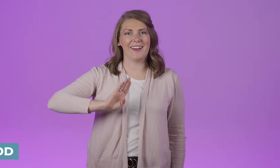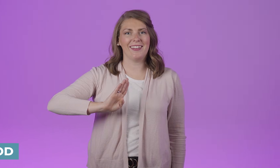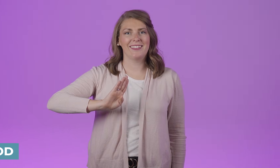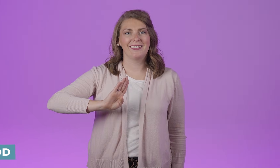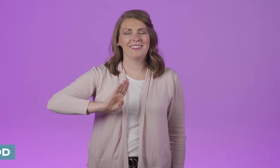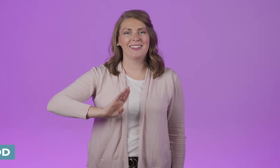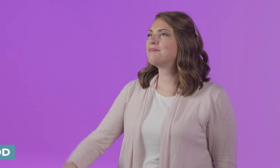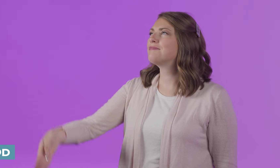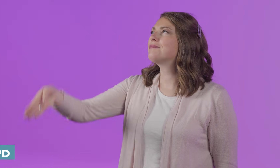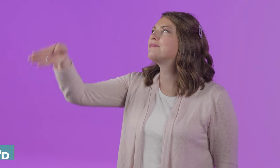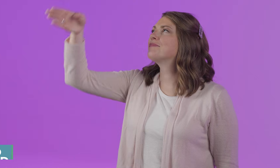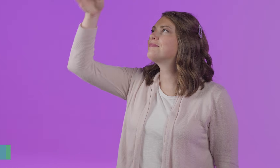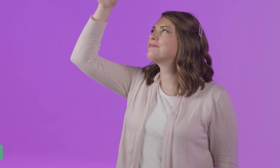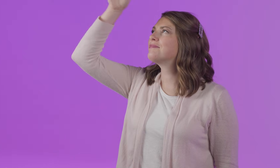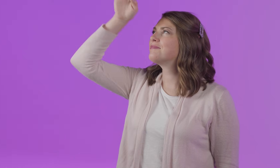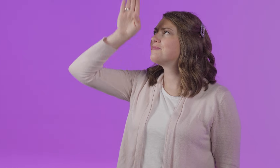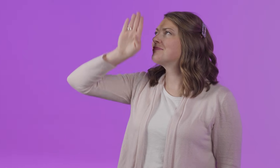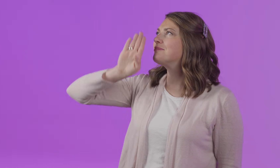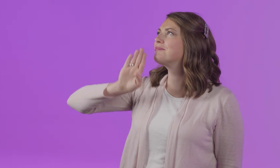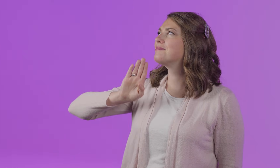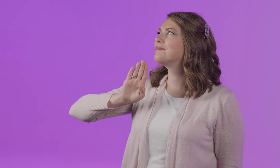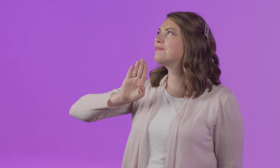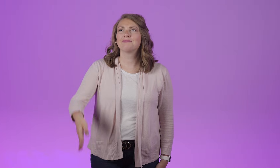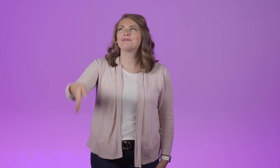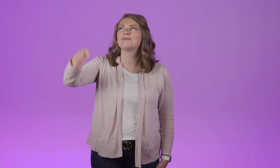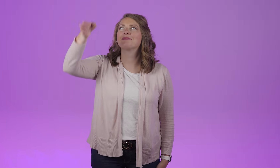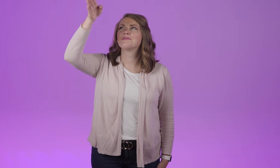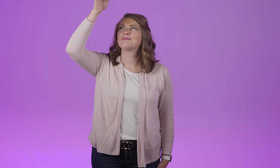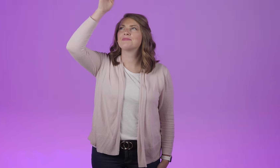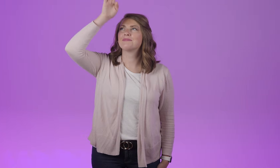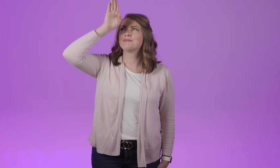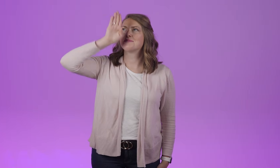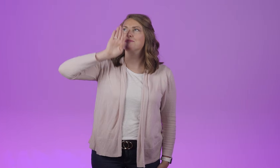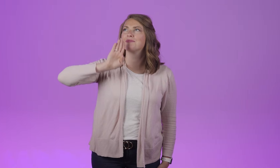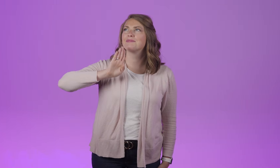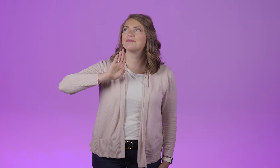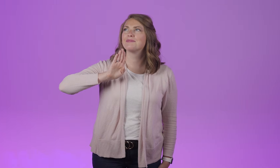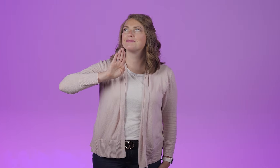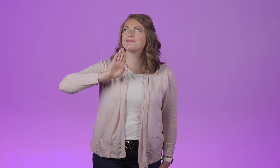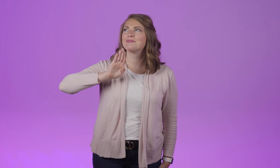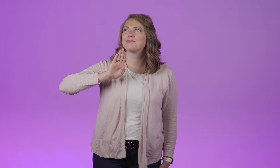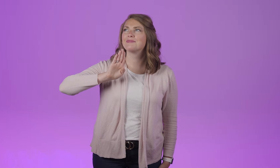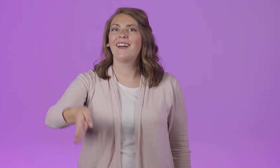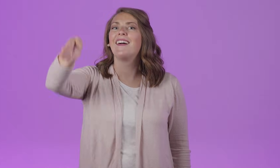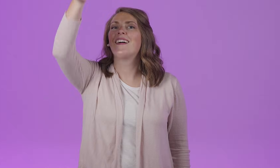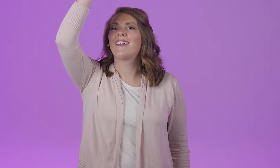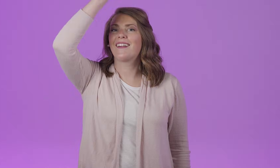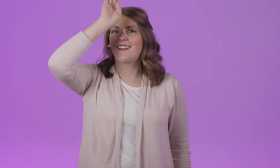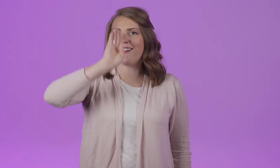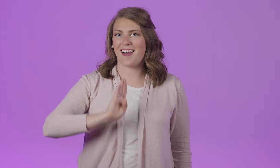God. You're doing a flat hand coming from up above to down. God.